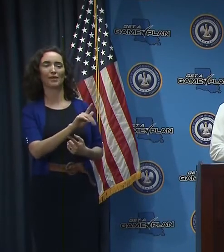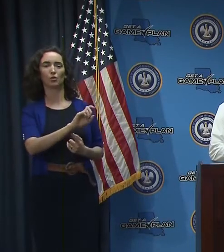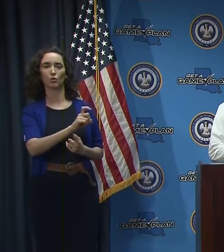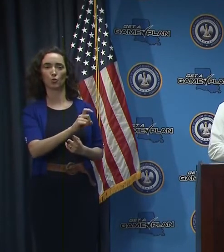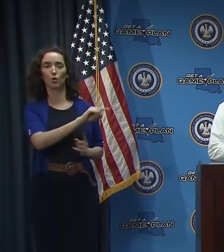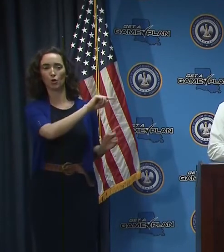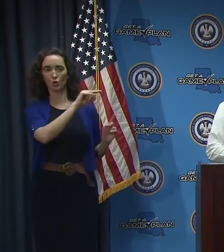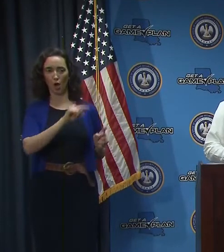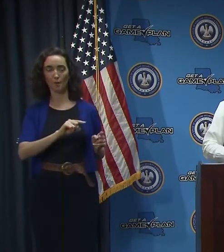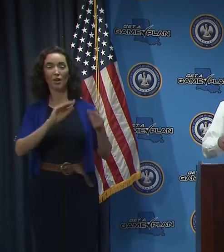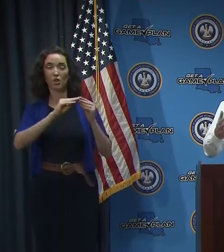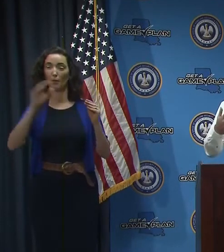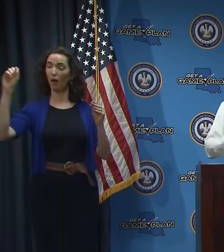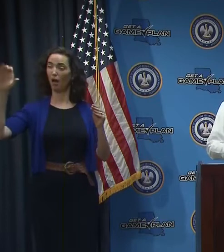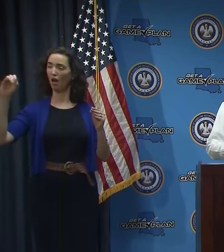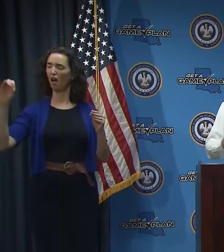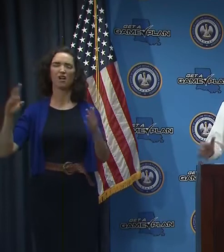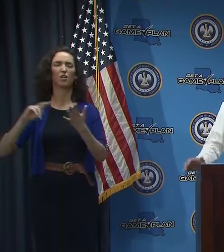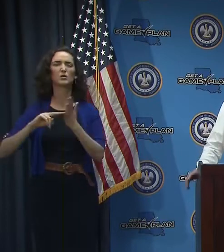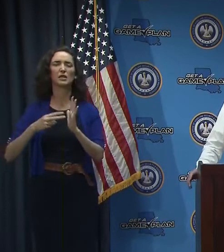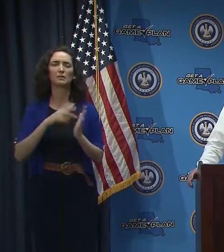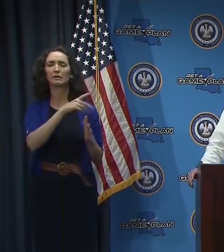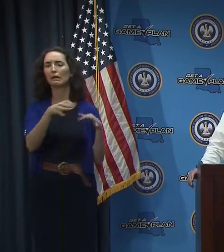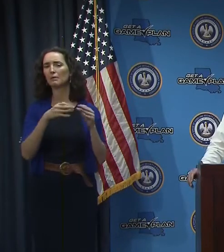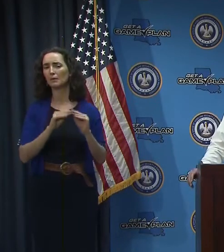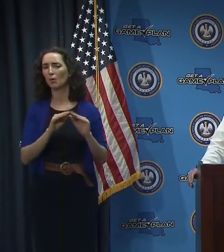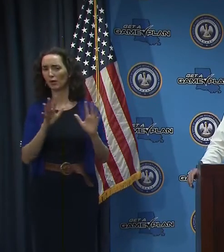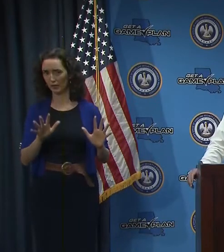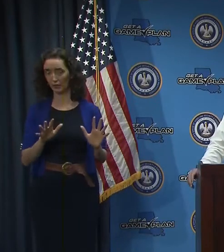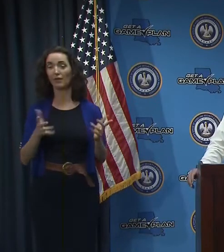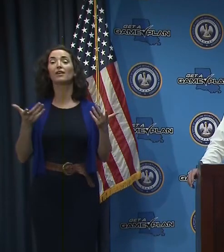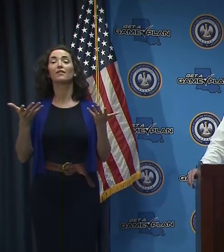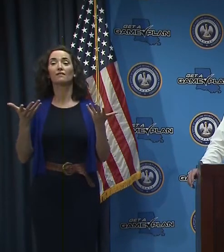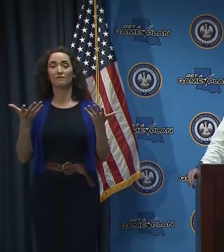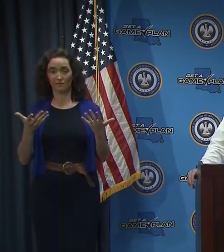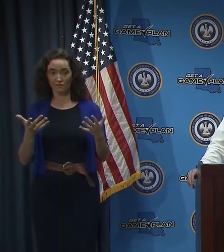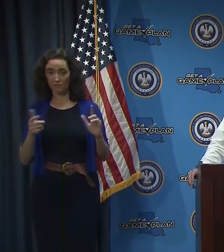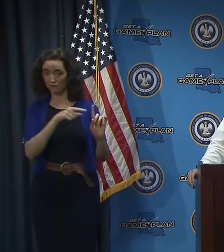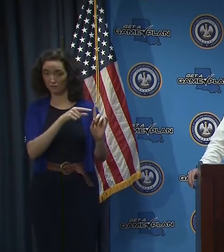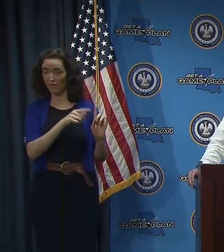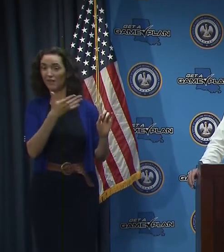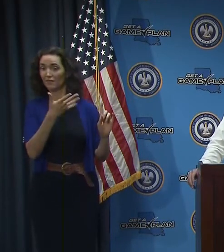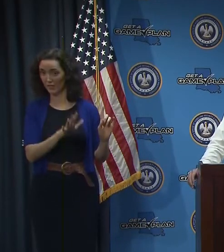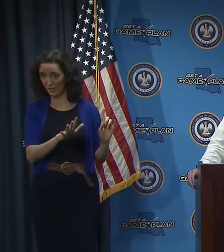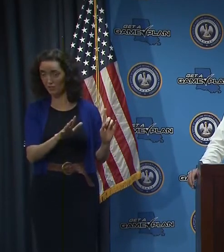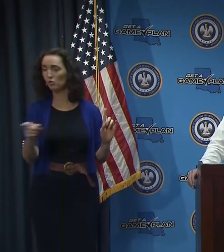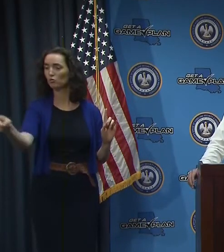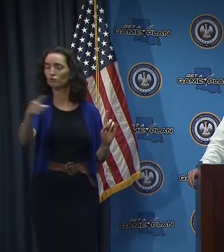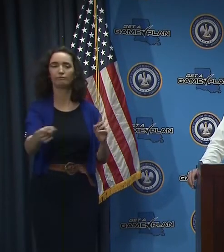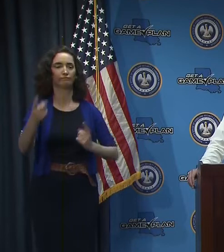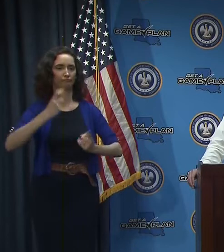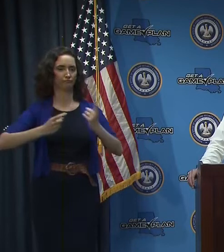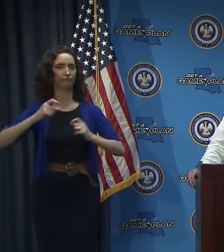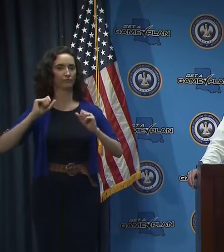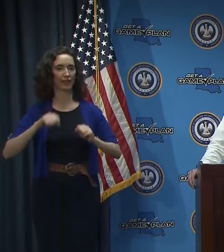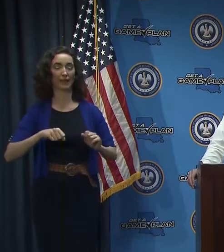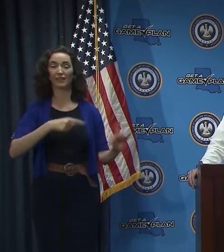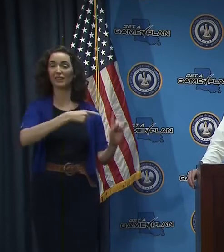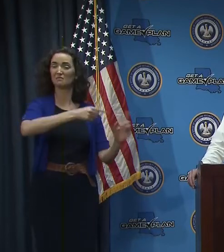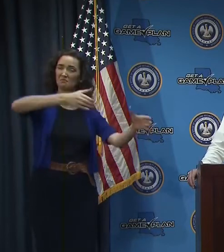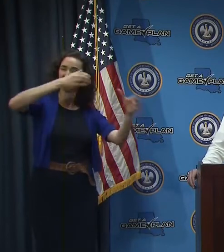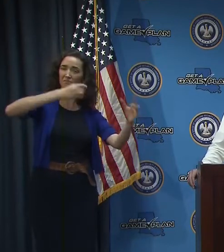for these numbers. And then after that, we will take your questions, and He is the expert, and so if you